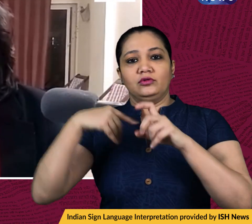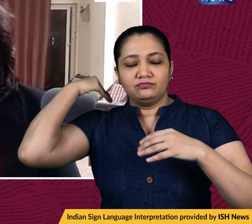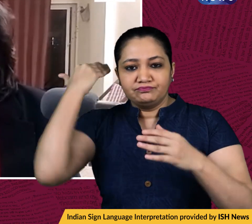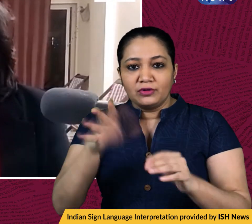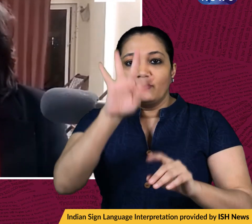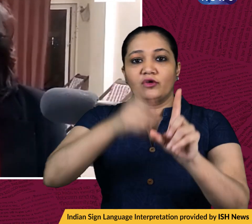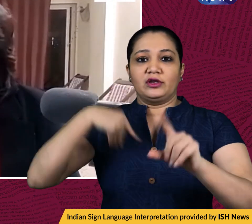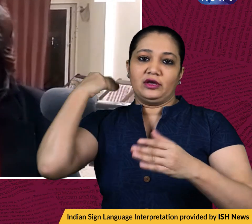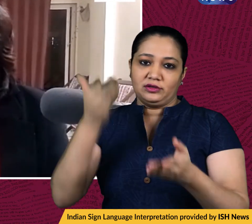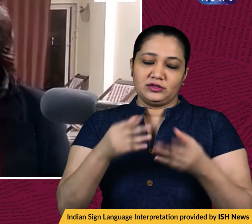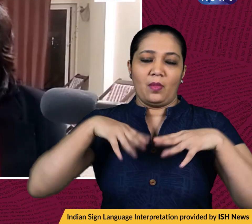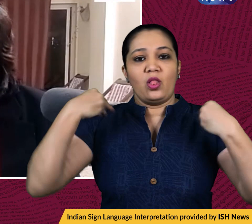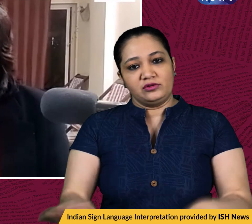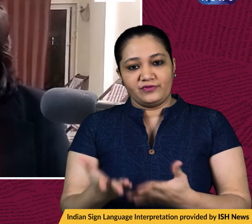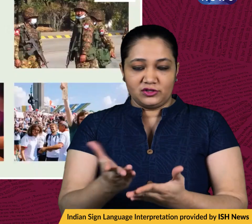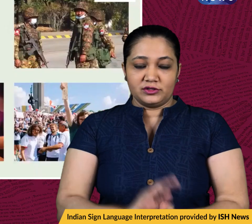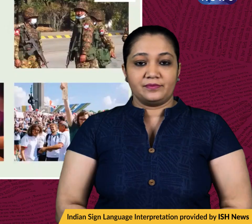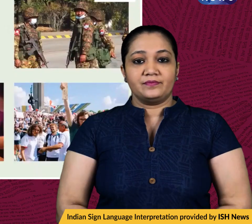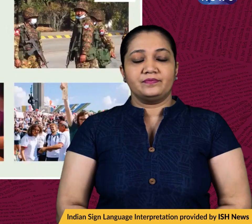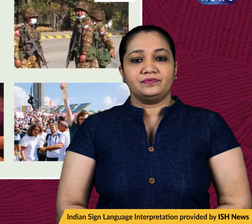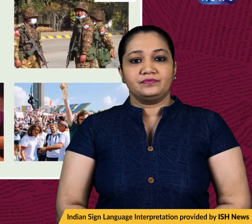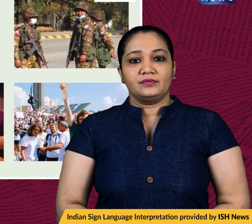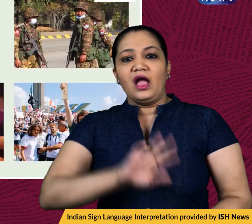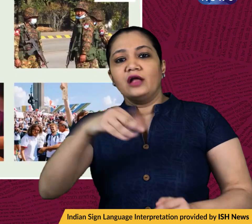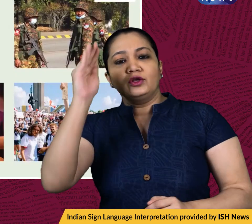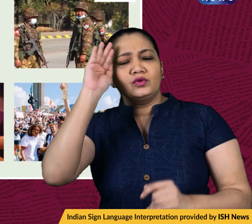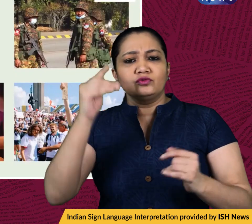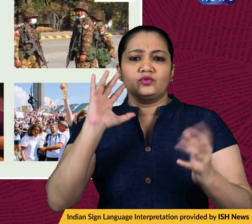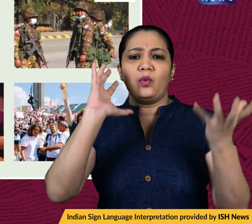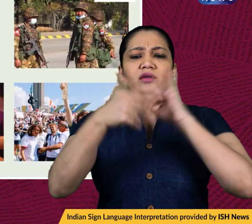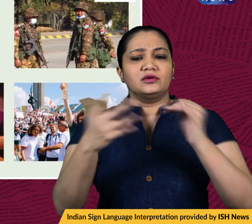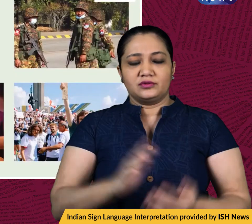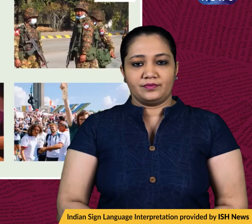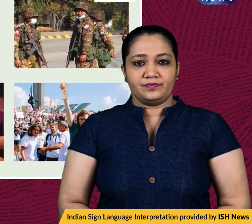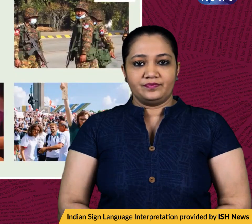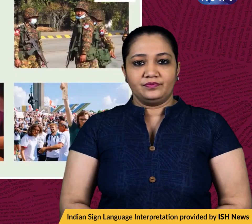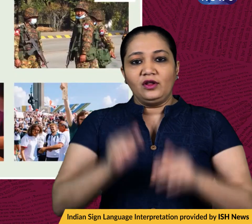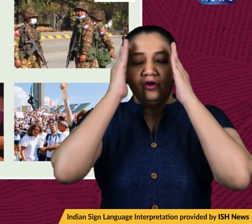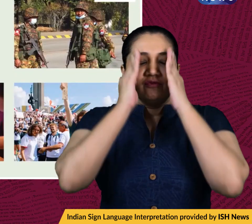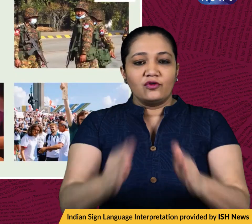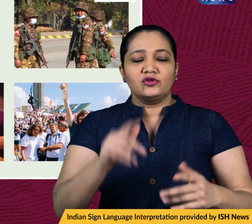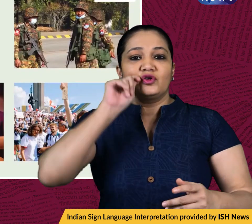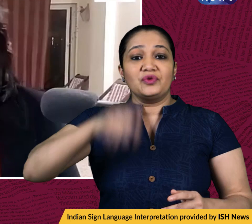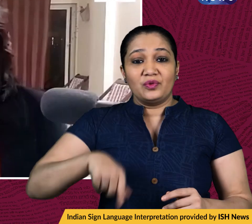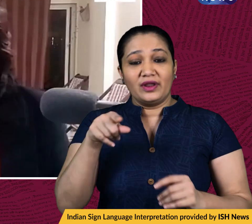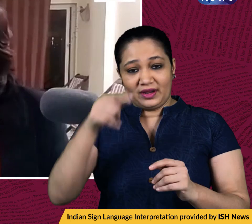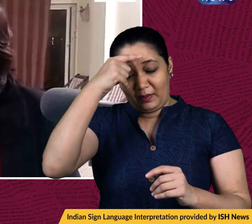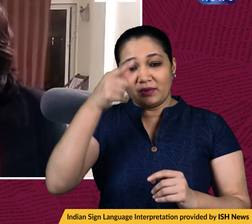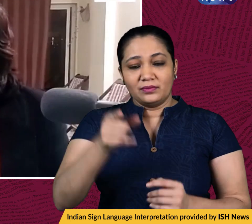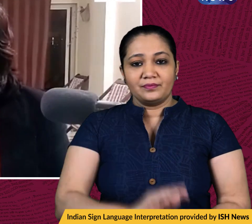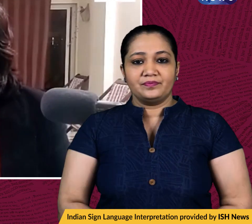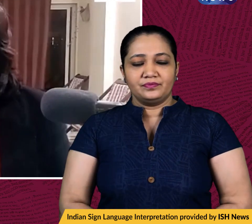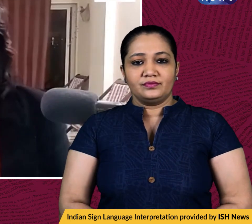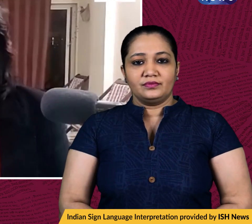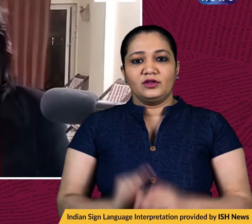€500 billion over 40 years. On to news coming in from across the world right now, focusing on Ukraine